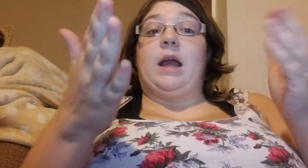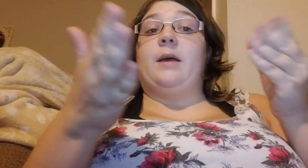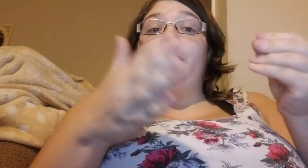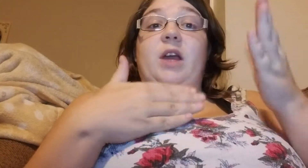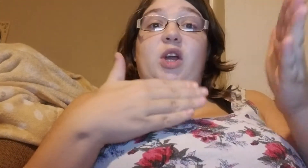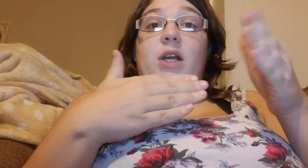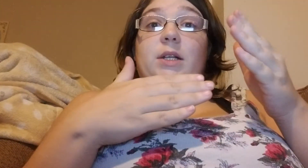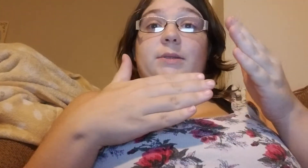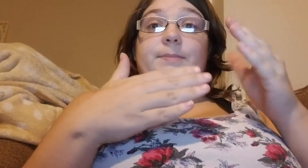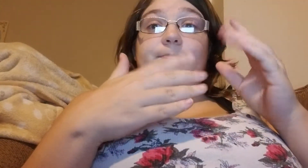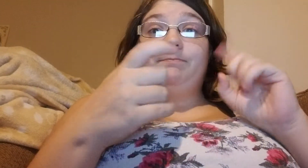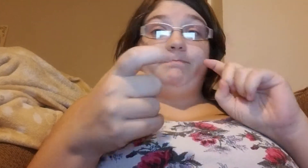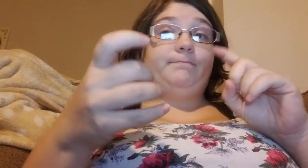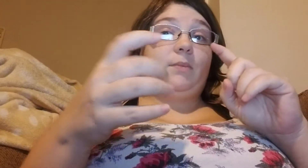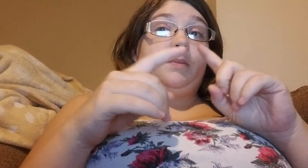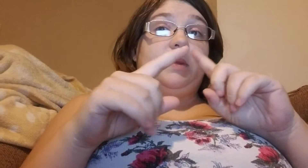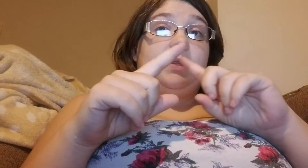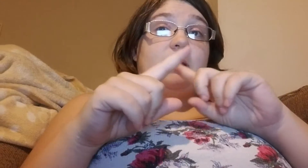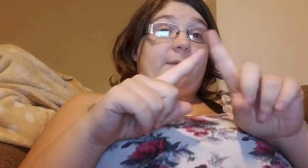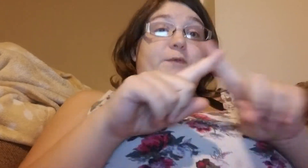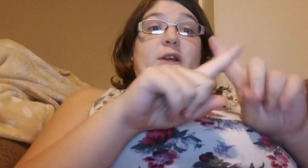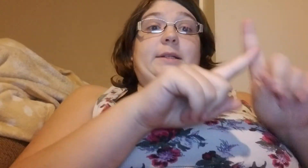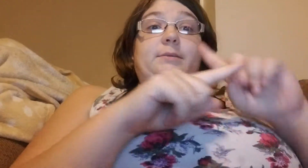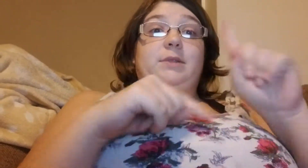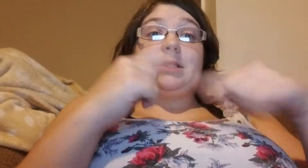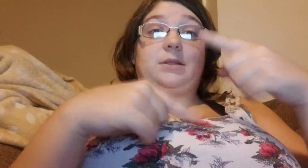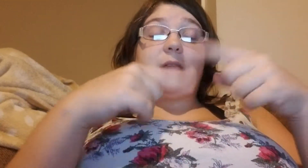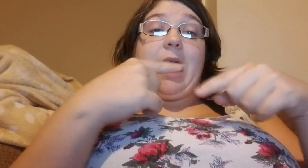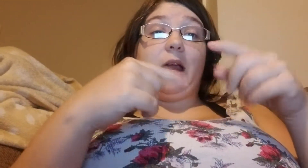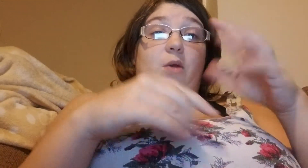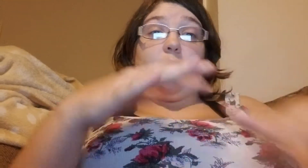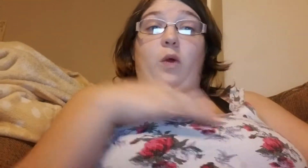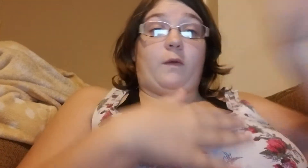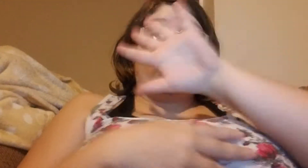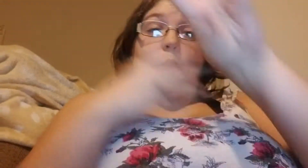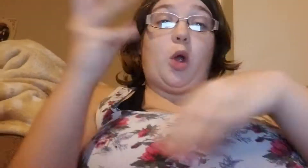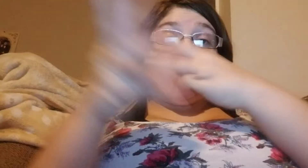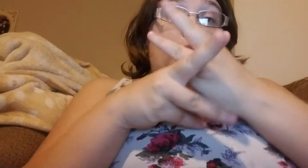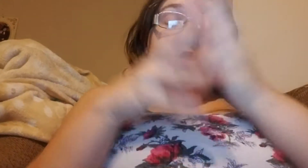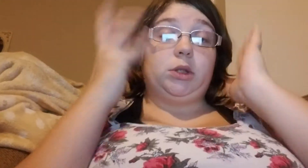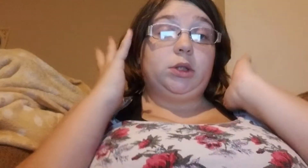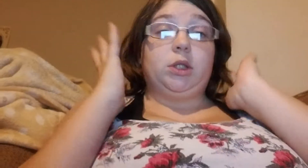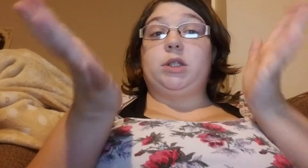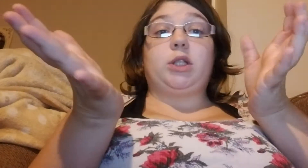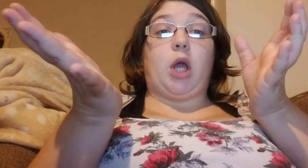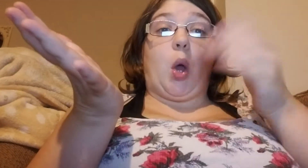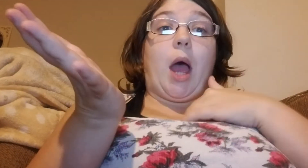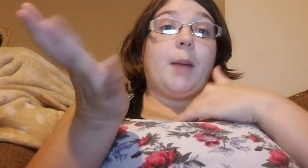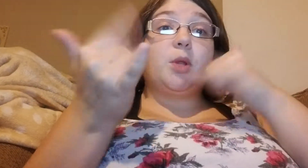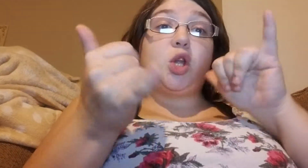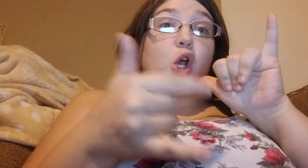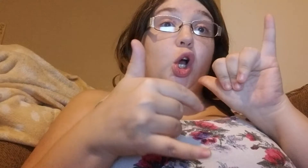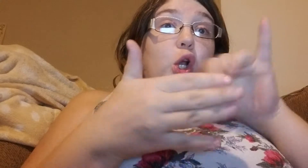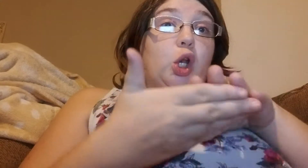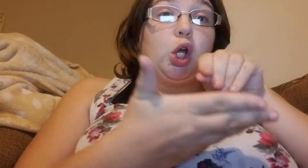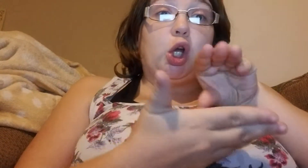and there's different signs all over the world. So I'm still